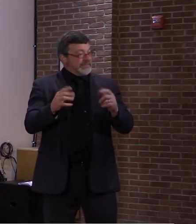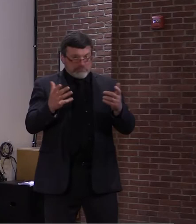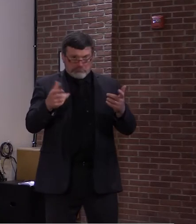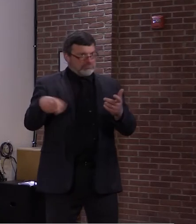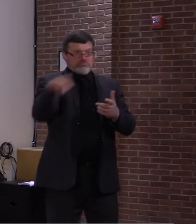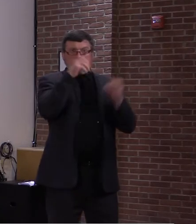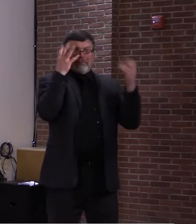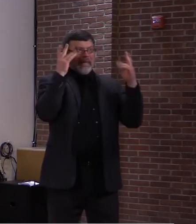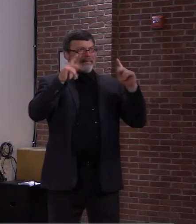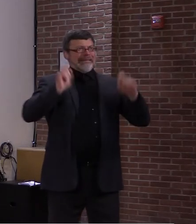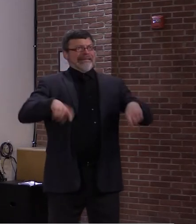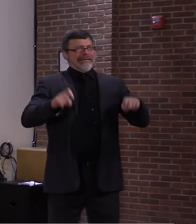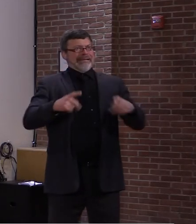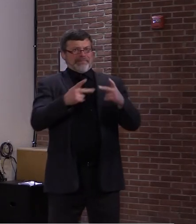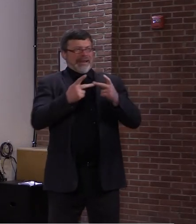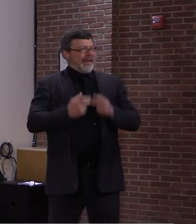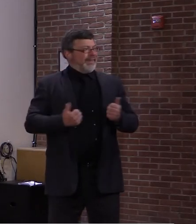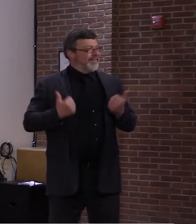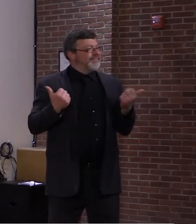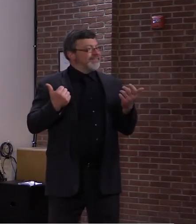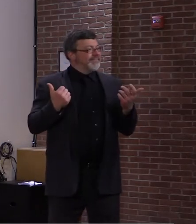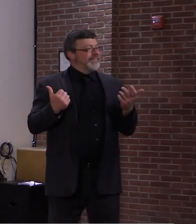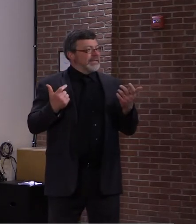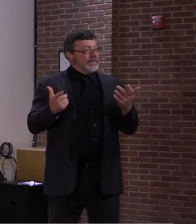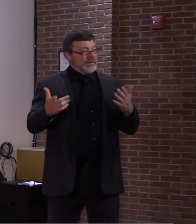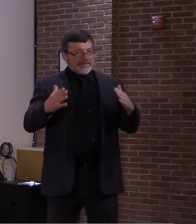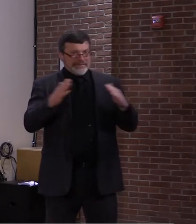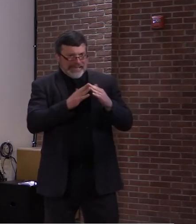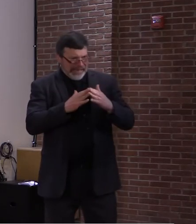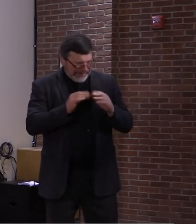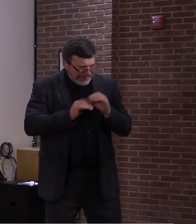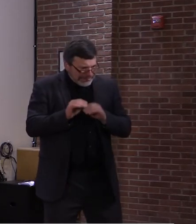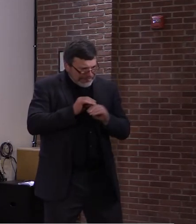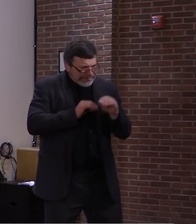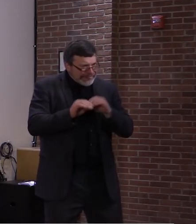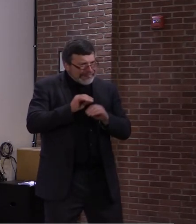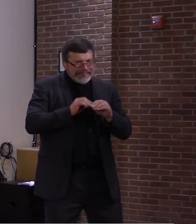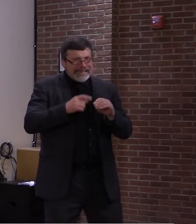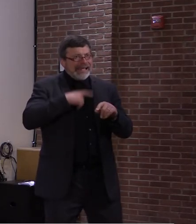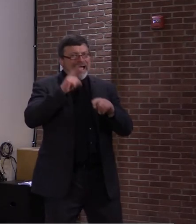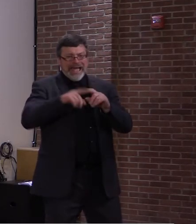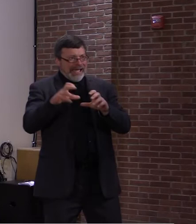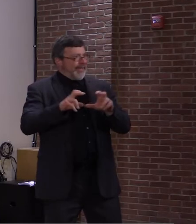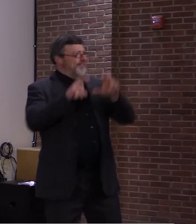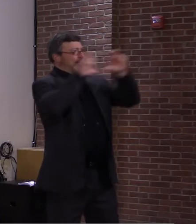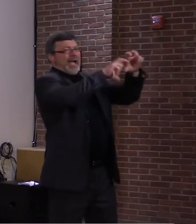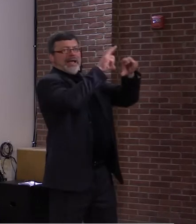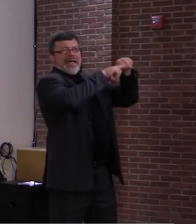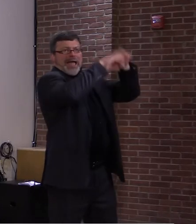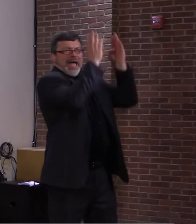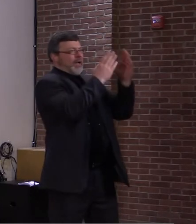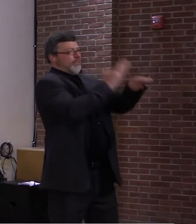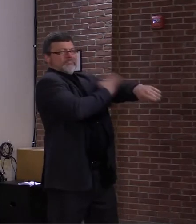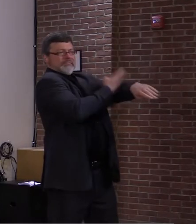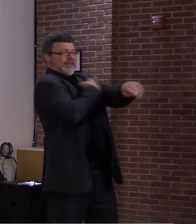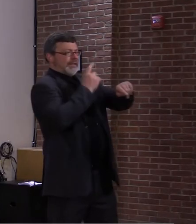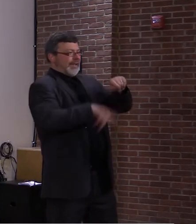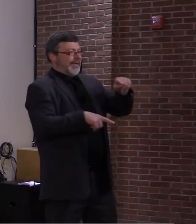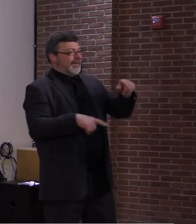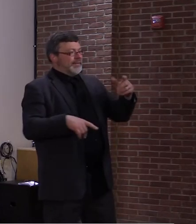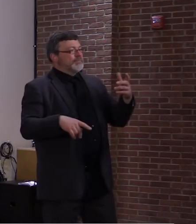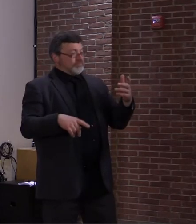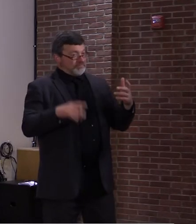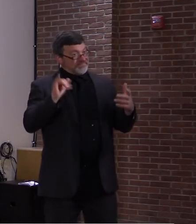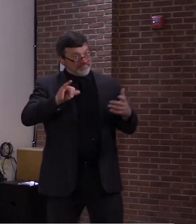towns may not have the ability to come up with a full-fledged TIF district, as an example. And so this will go a long way to trying to bridge